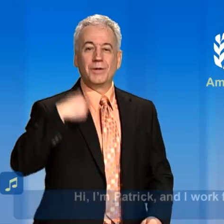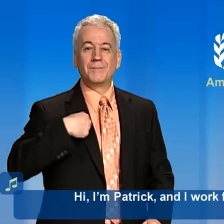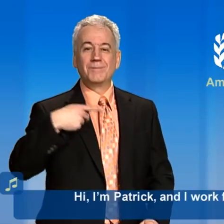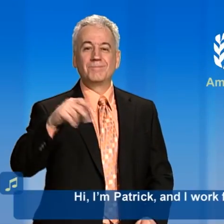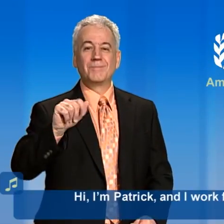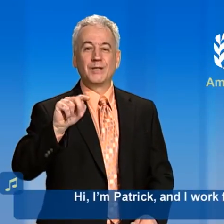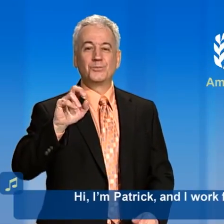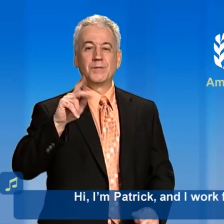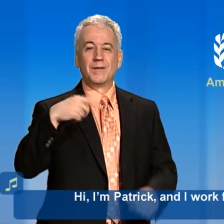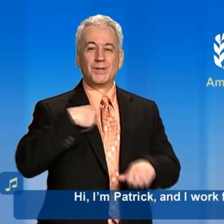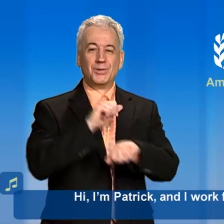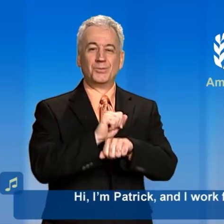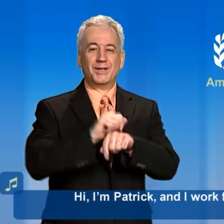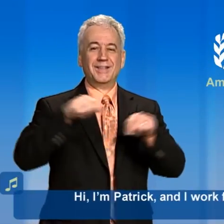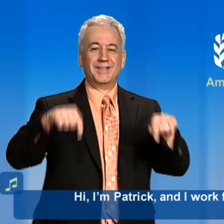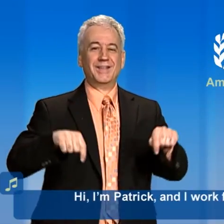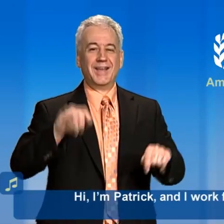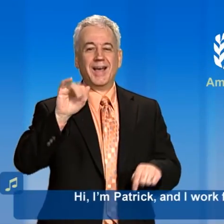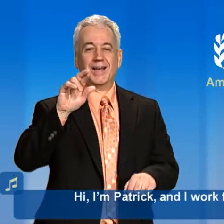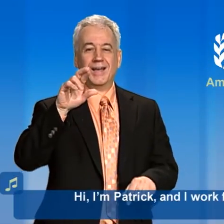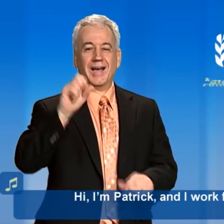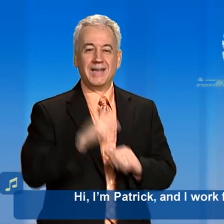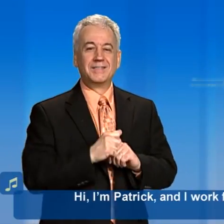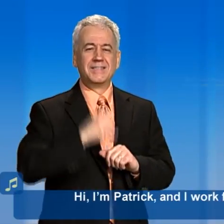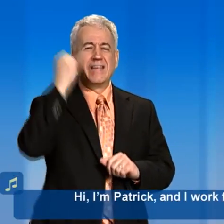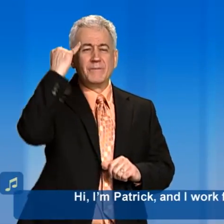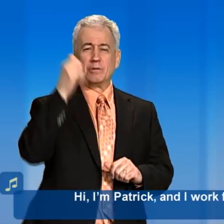Hi, I'm Patrick, and I work for the IRS.